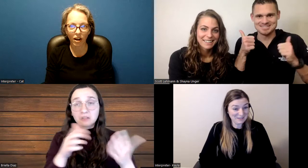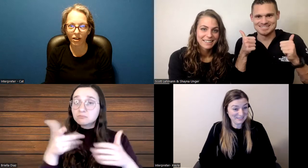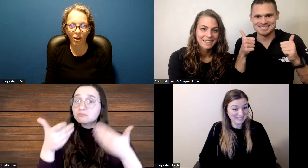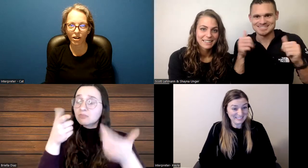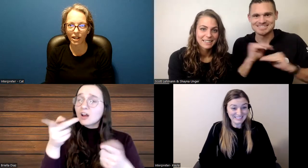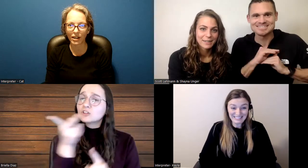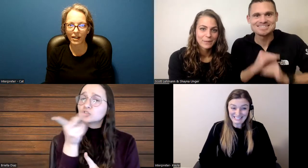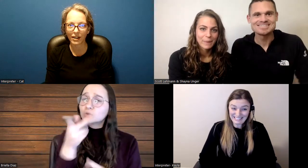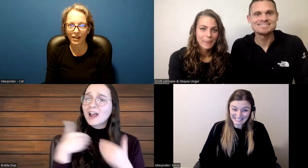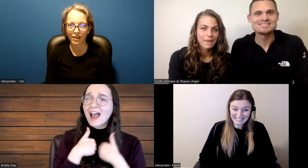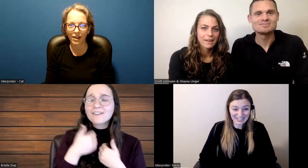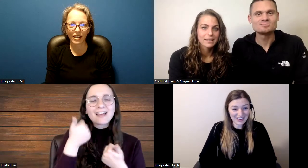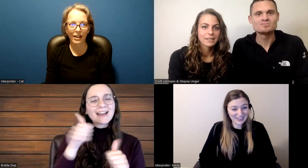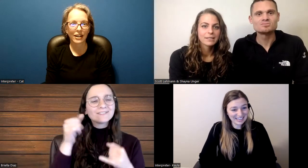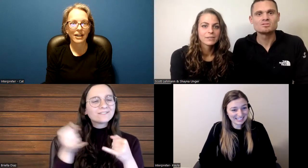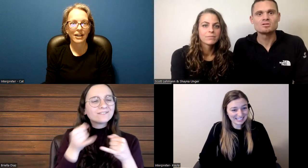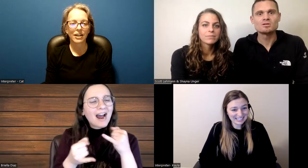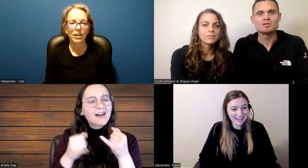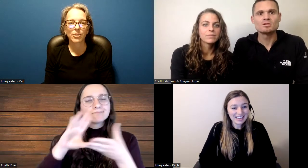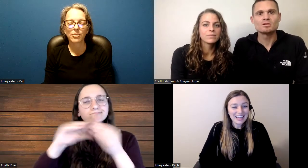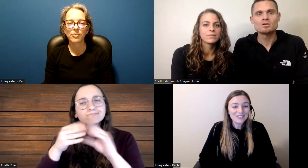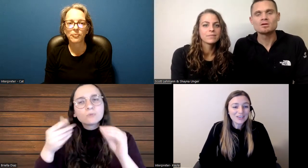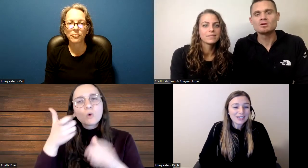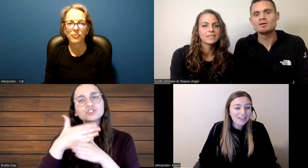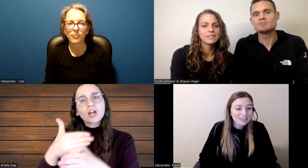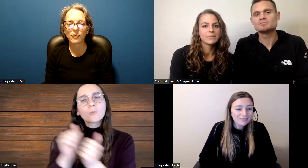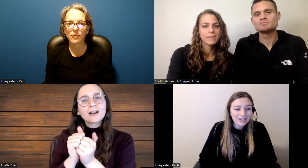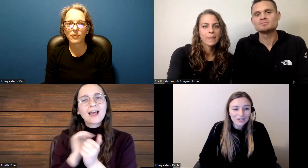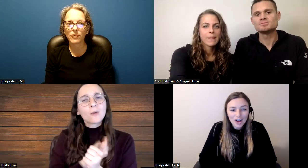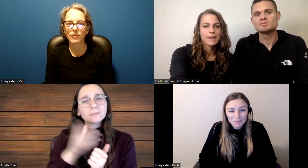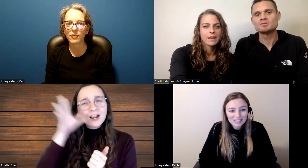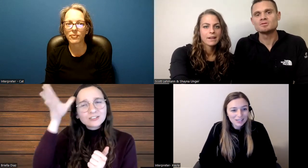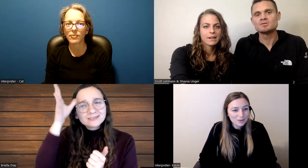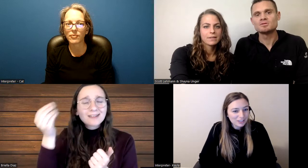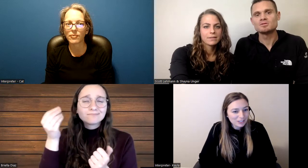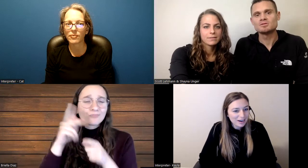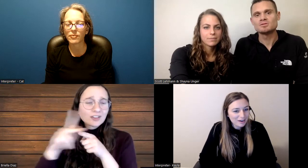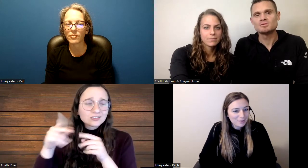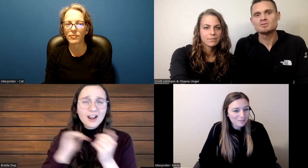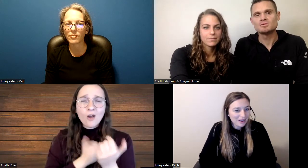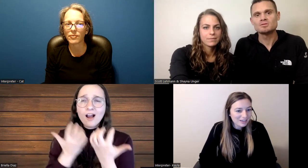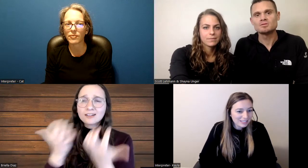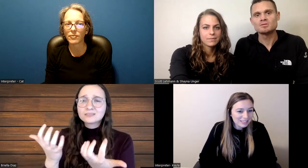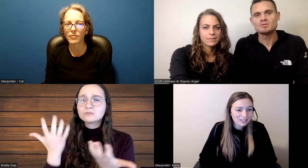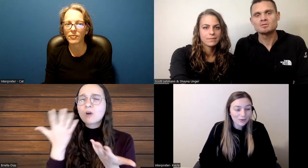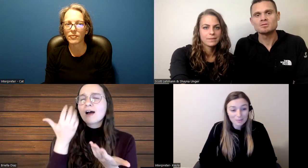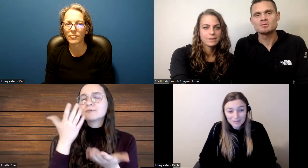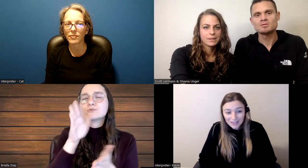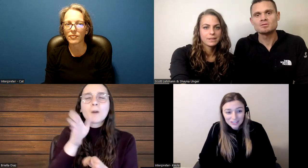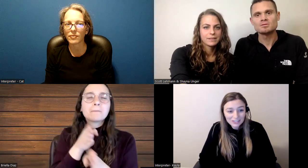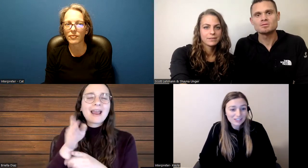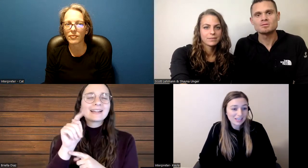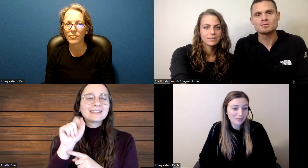Nothing? Y'all are good? Okay. All right. Guess not. If you guys have any final comments that you want to share with the parents or